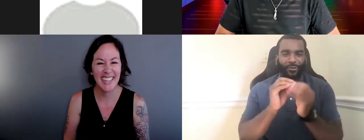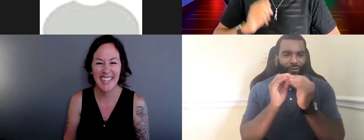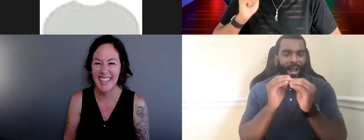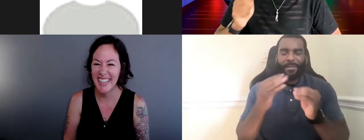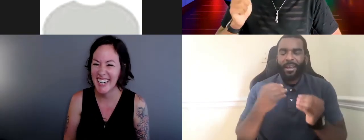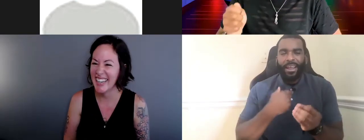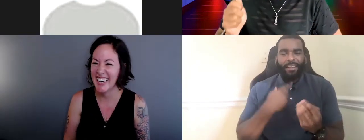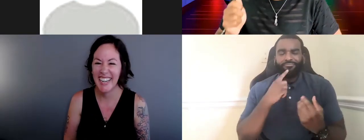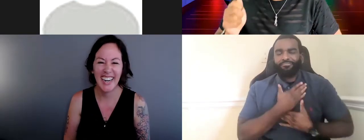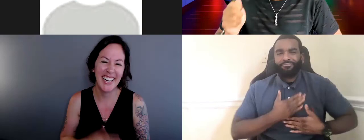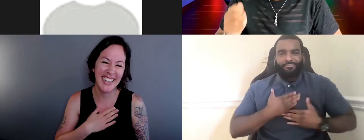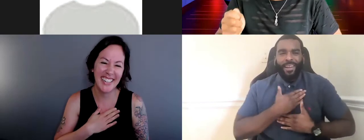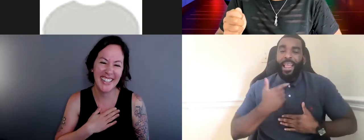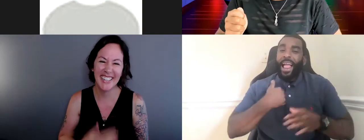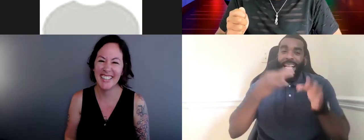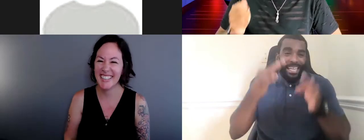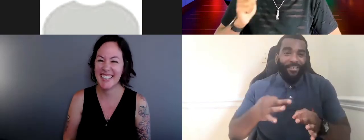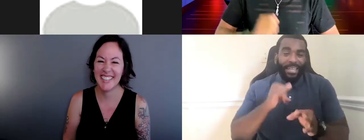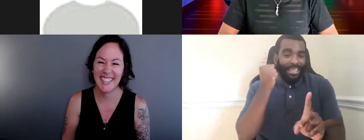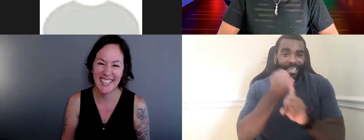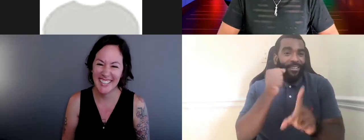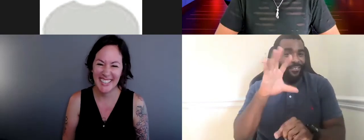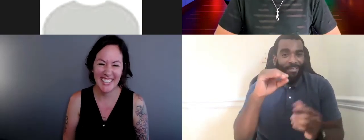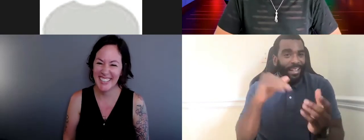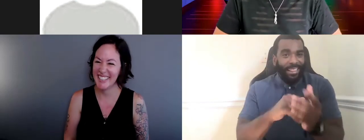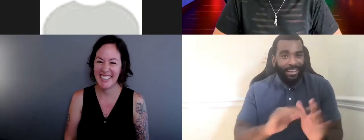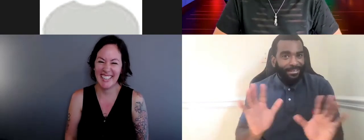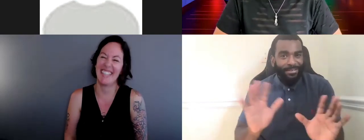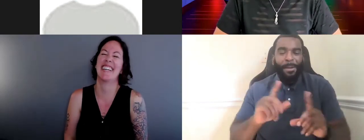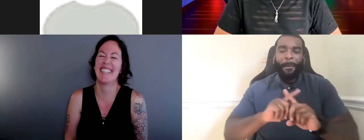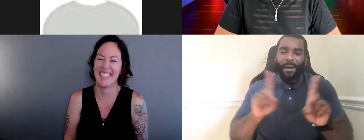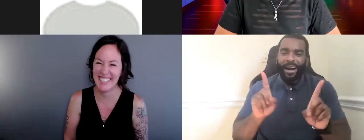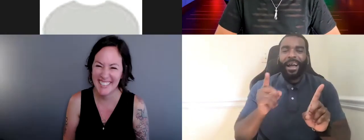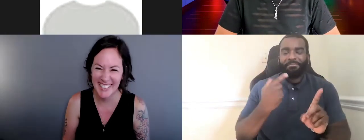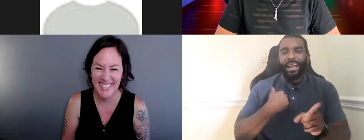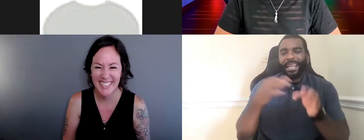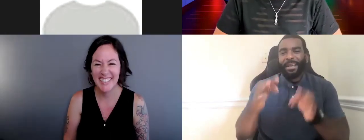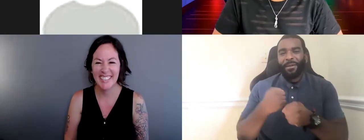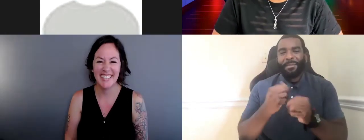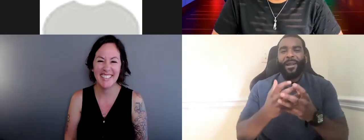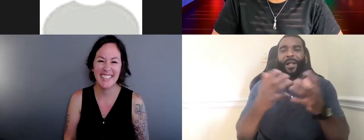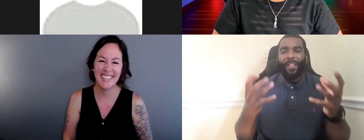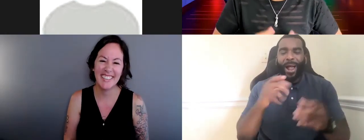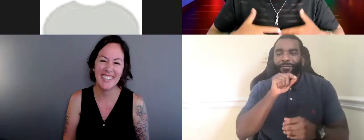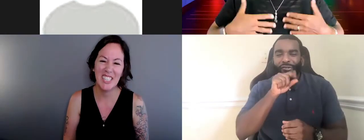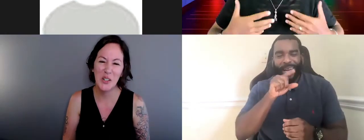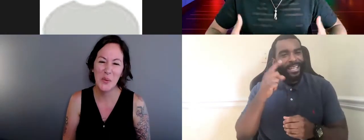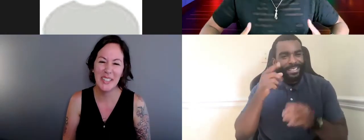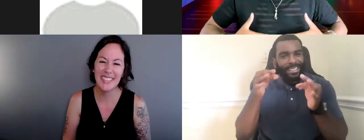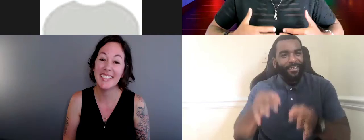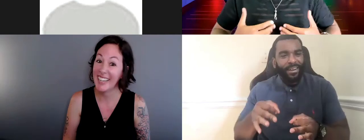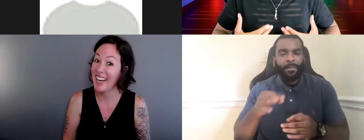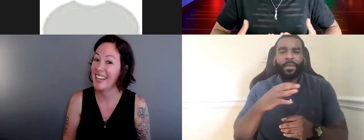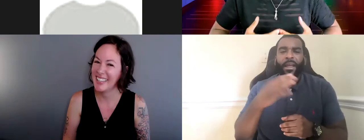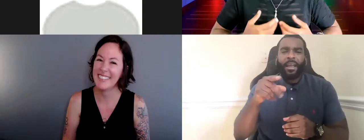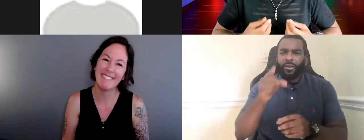I definitely did not reach 50,000, but I definitely made a lot of cranes for sure. And you're